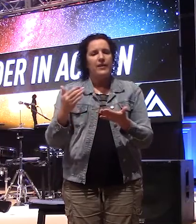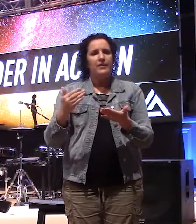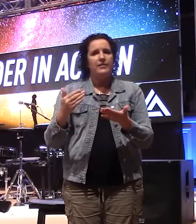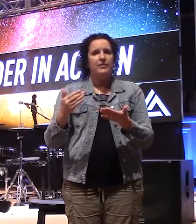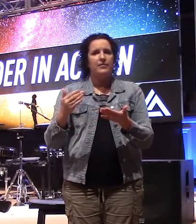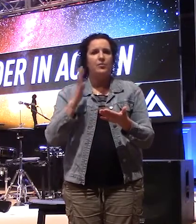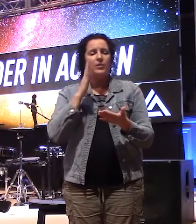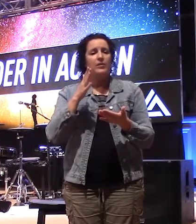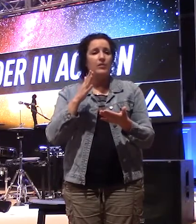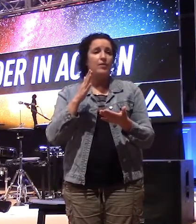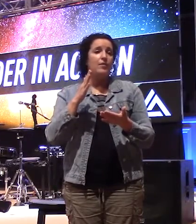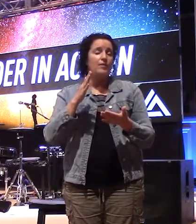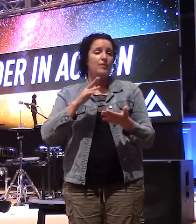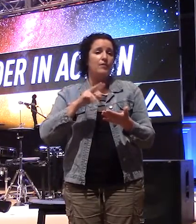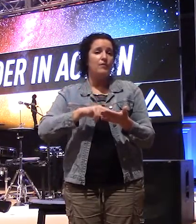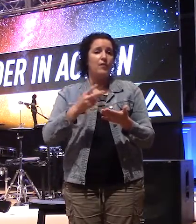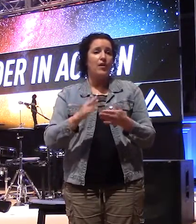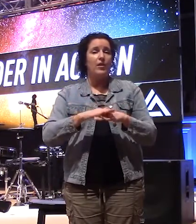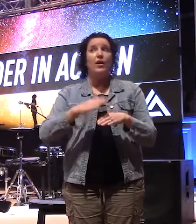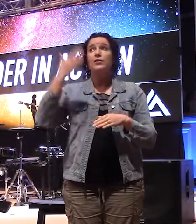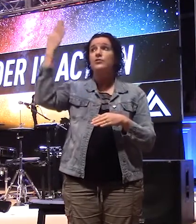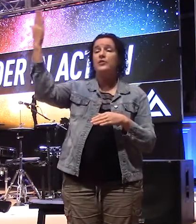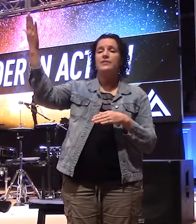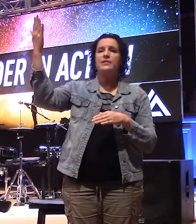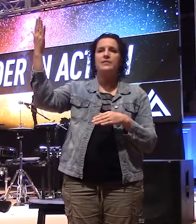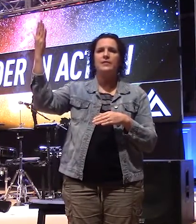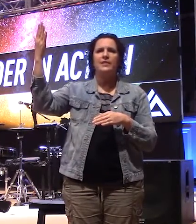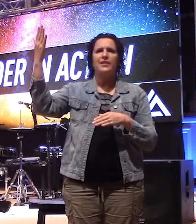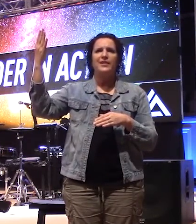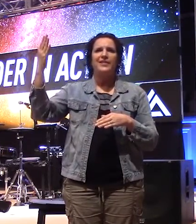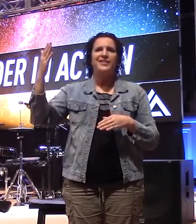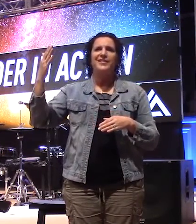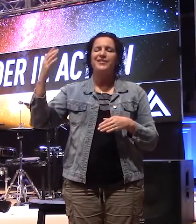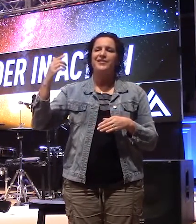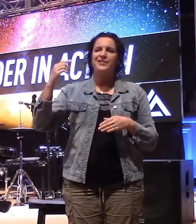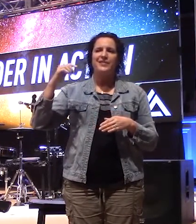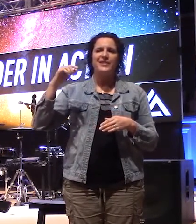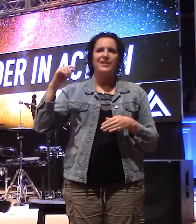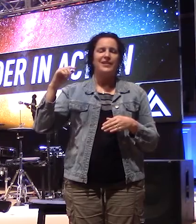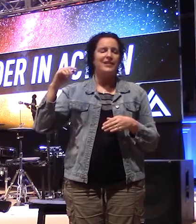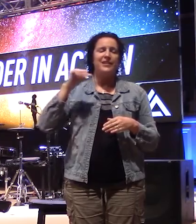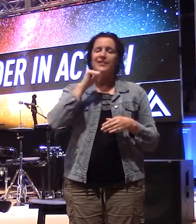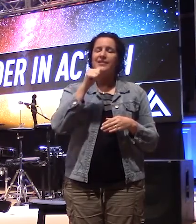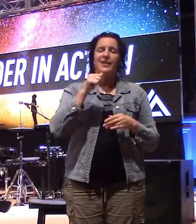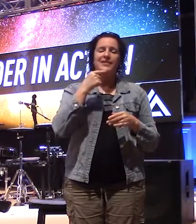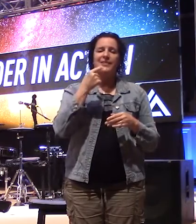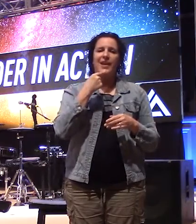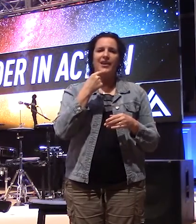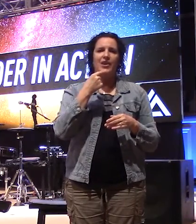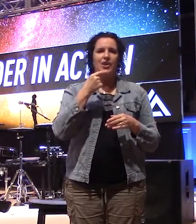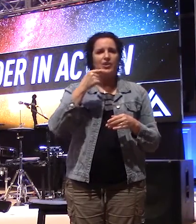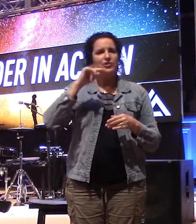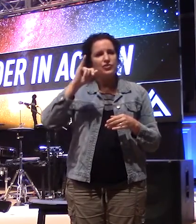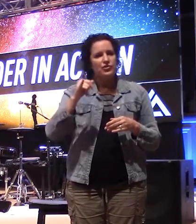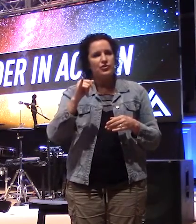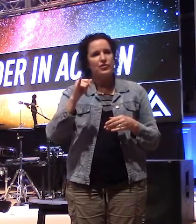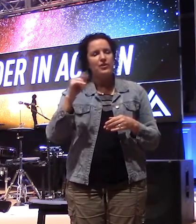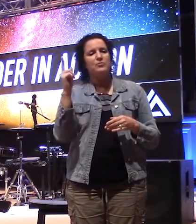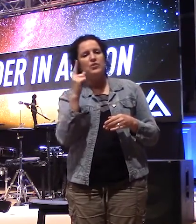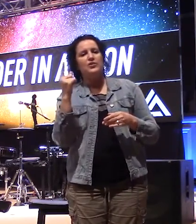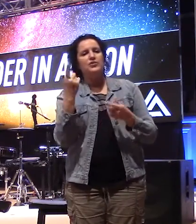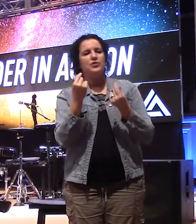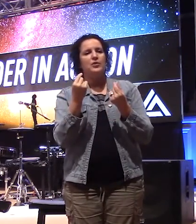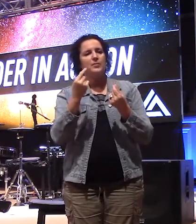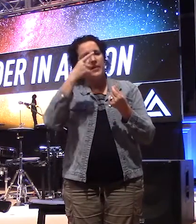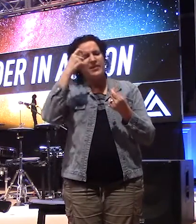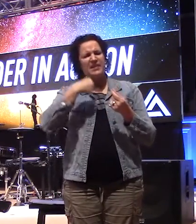you? You think Jesus would say, just do it because I said to. That's not what he said. He said, everyone who